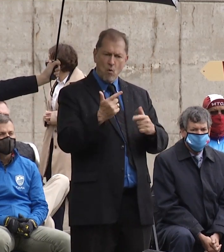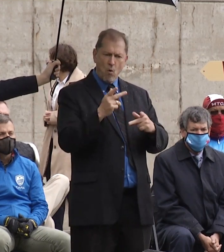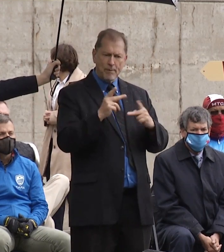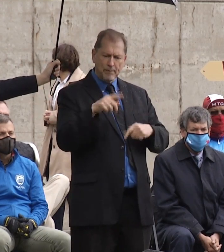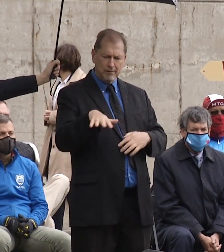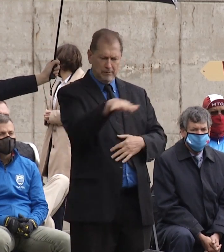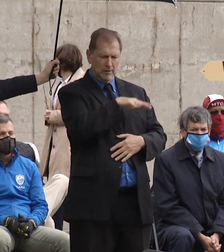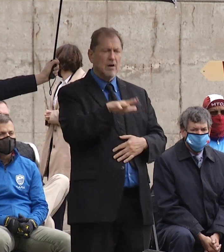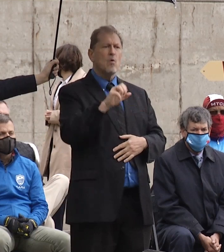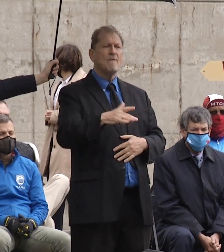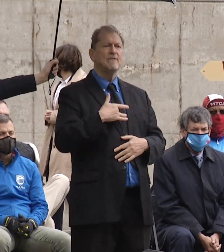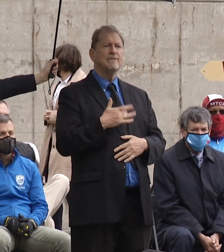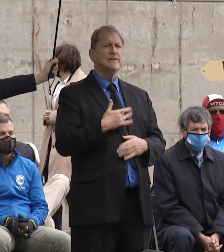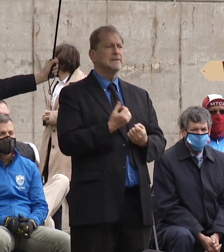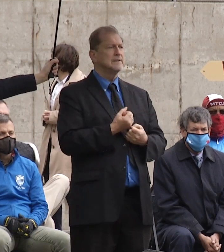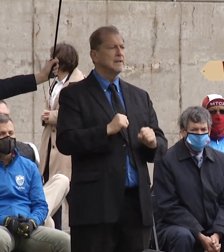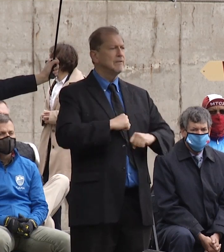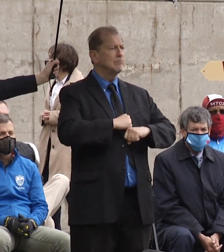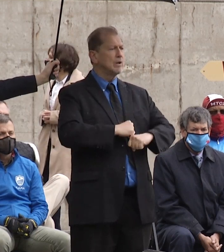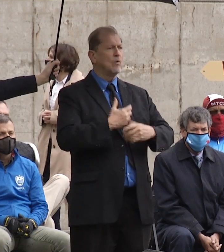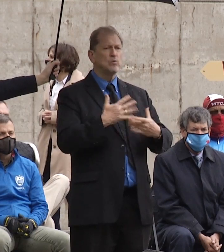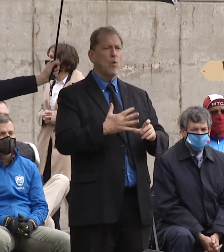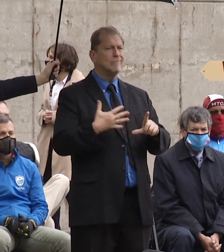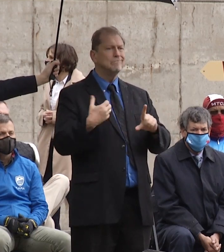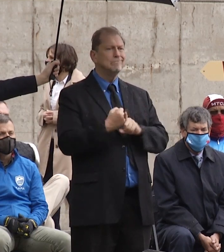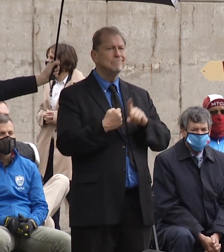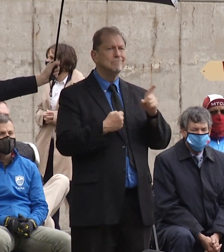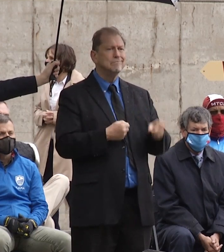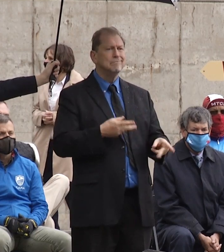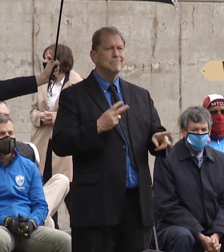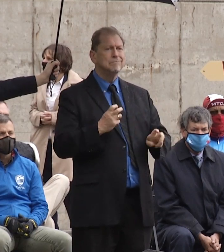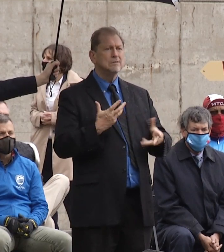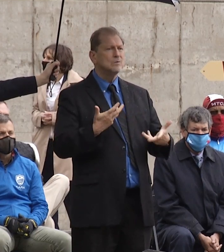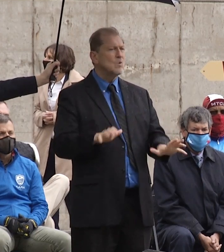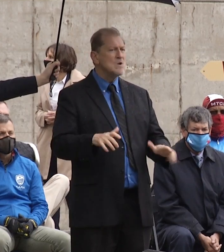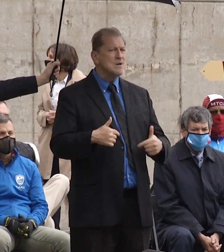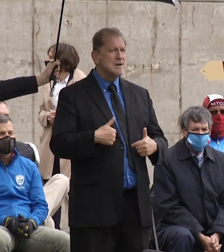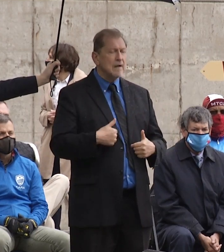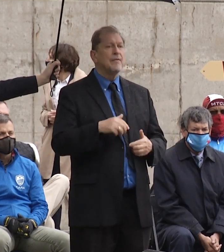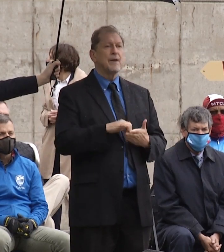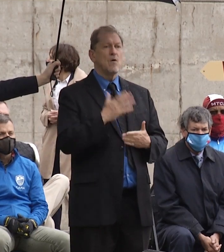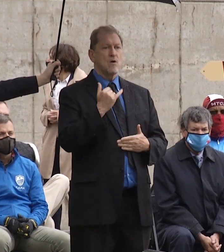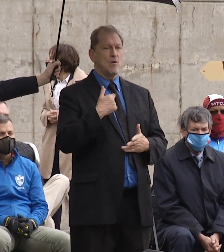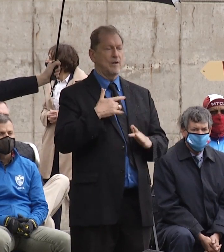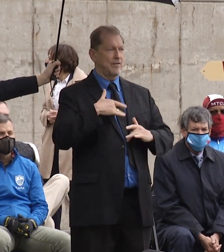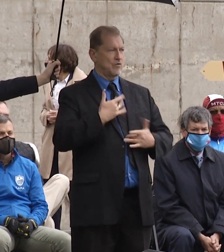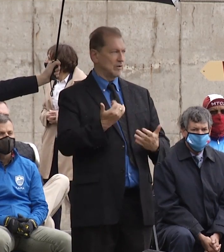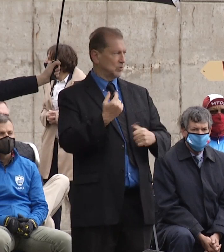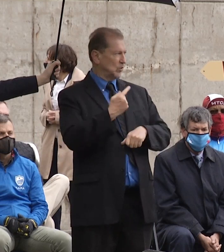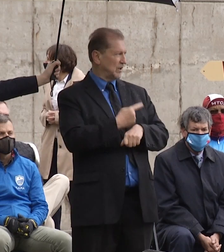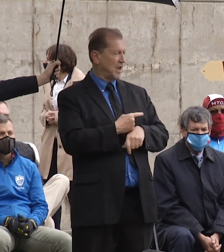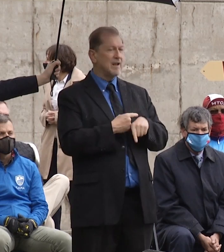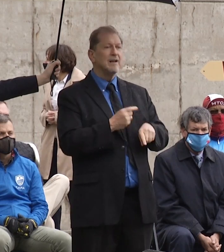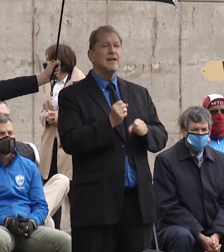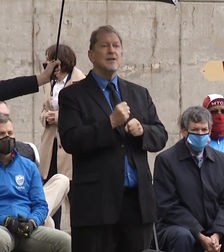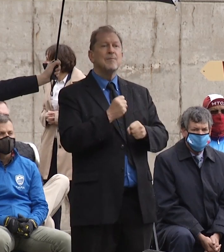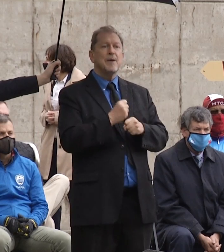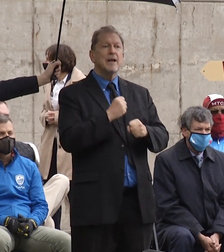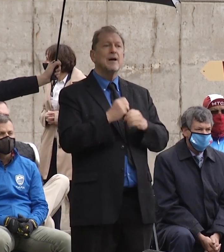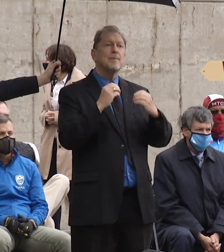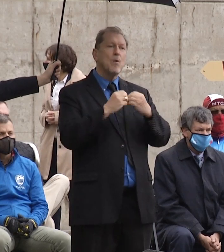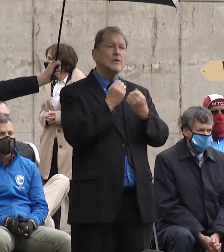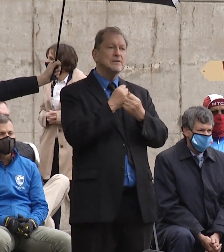feel safe and protected from harm. That's why I'm thrilled to be here today to make this lakefront more of a reality